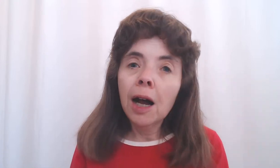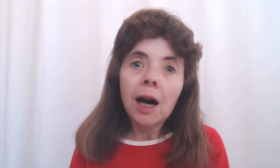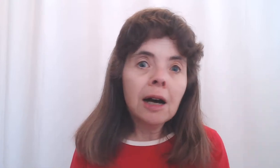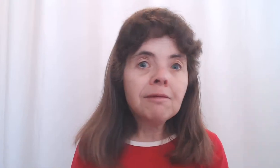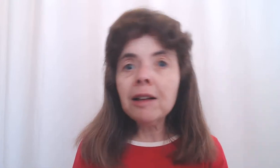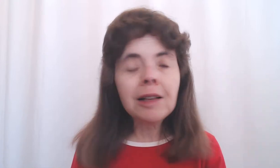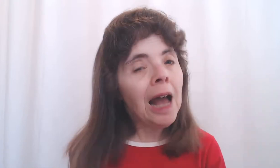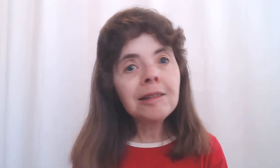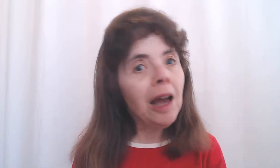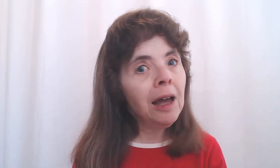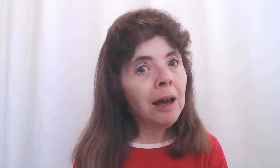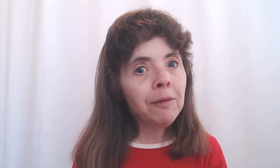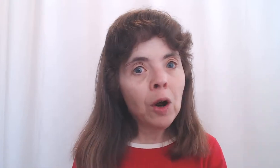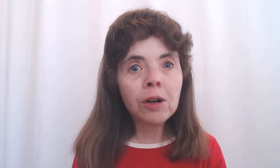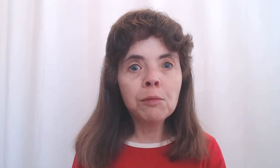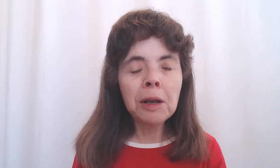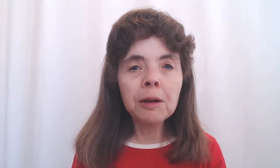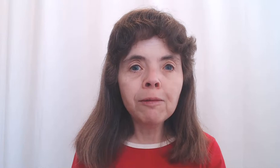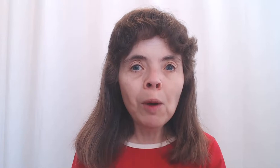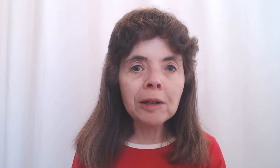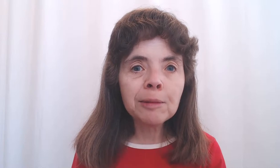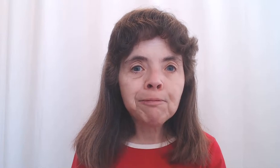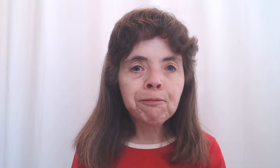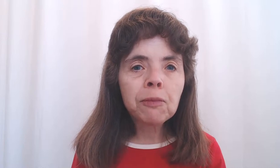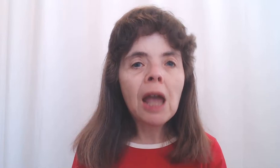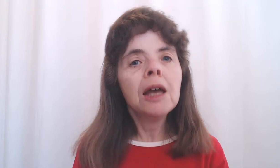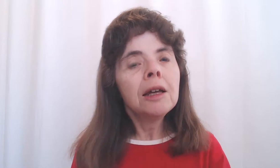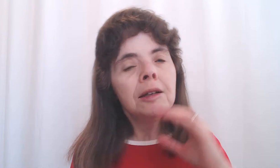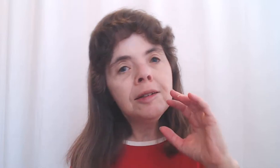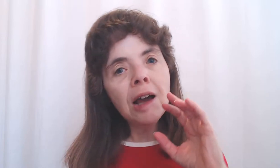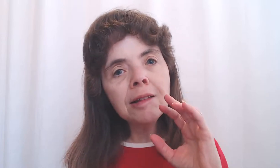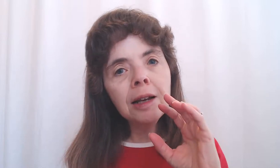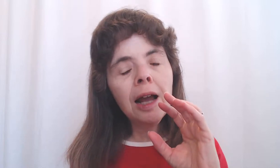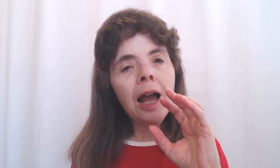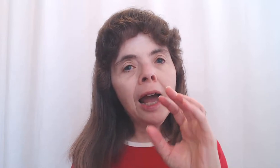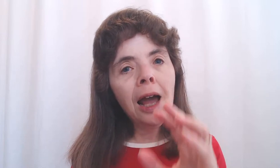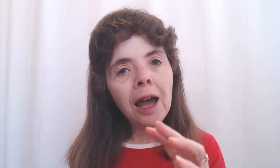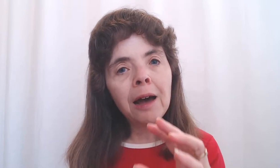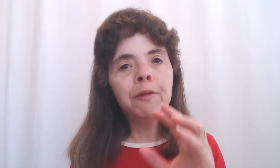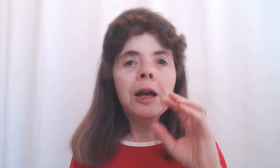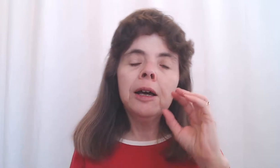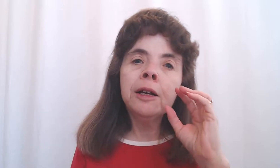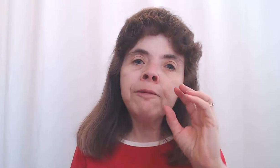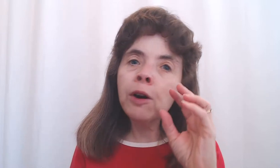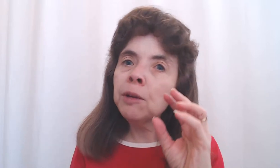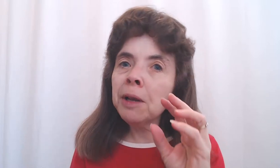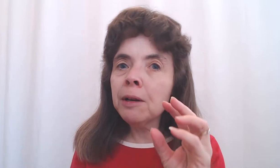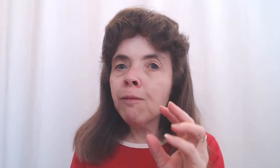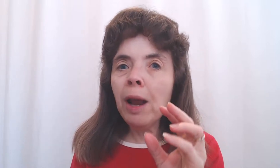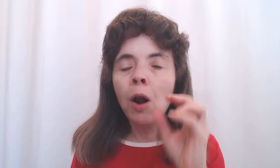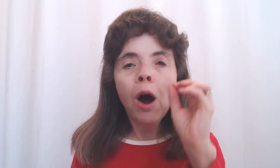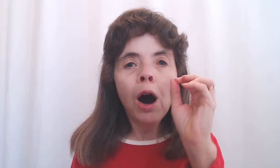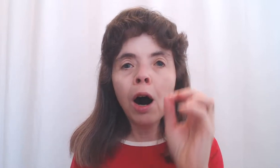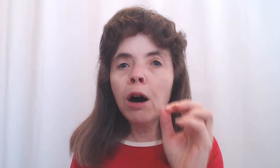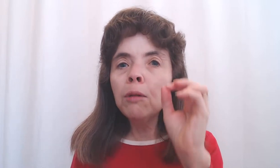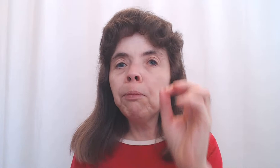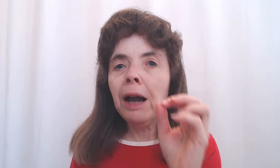Uh, that's got to have argumentative weight. Does it have enough argumentative weight all by